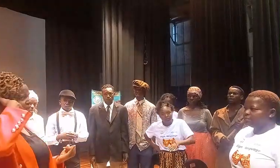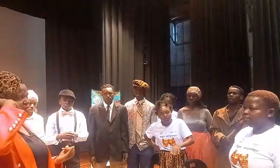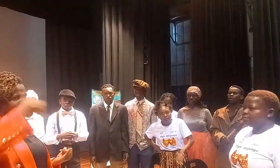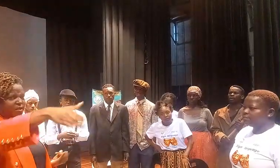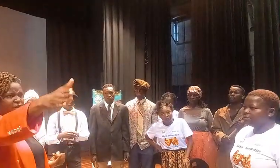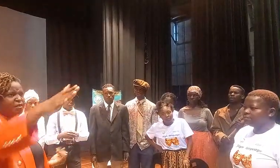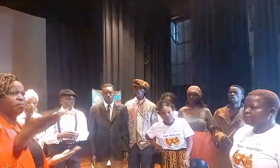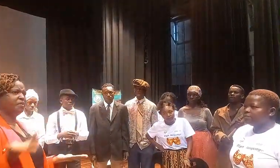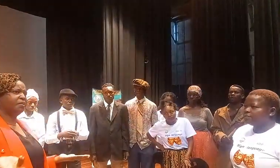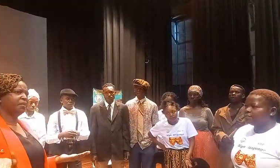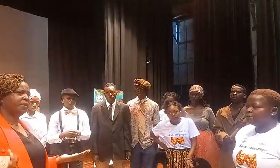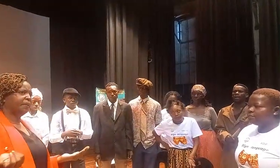No, yeah.